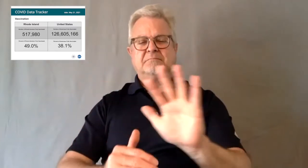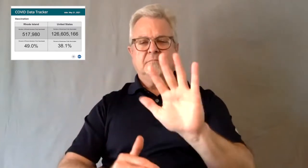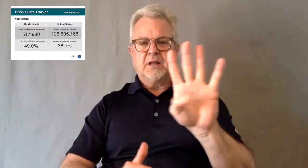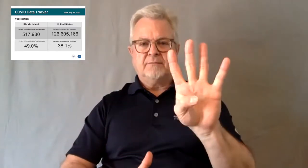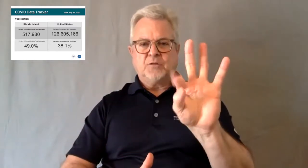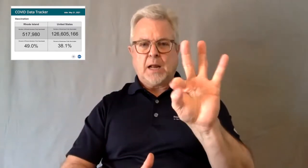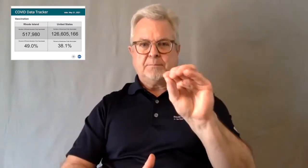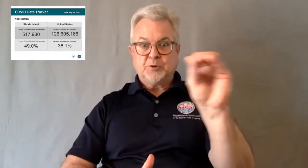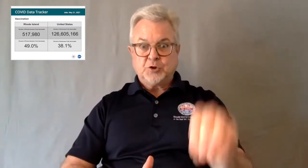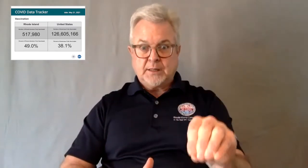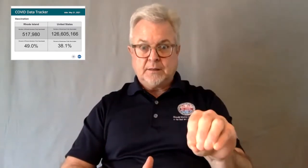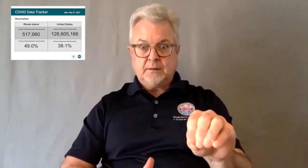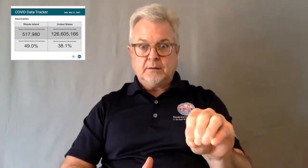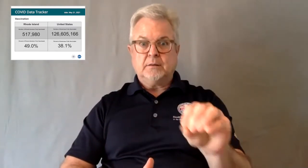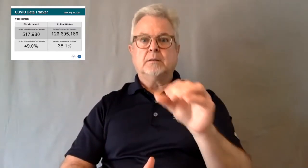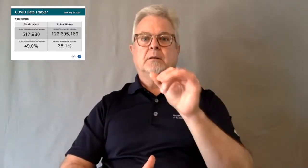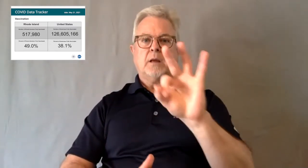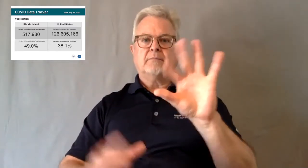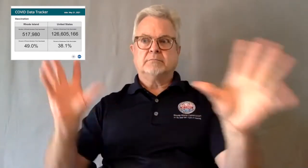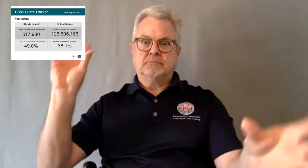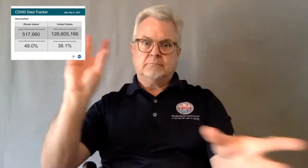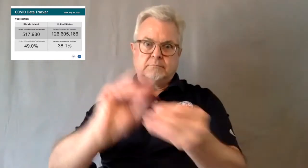517,980. It's about 49% of the population,